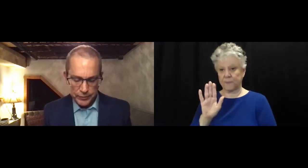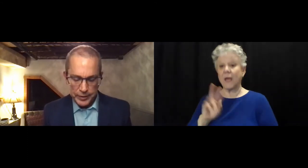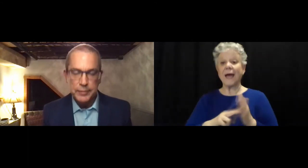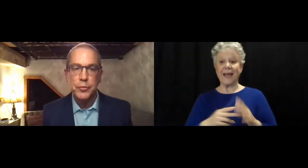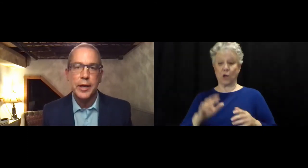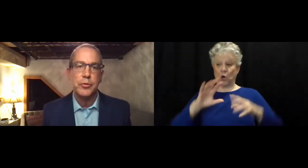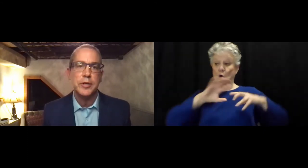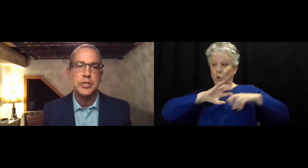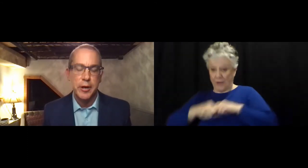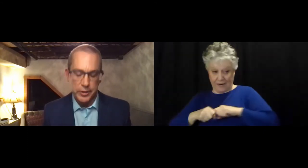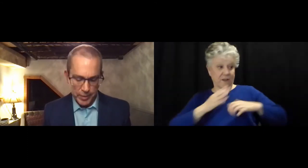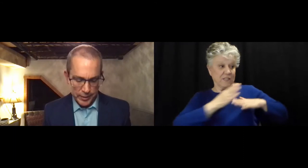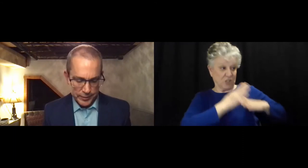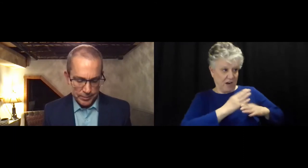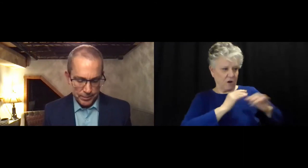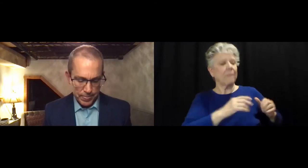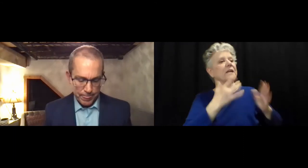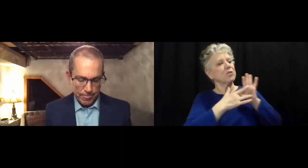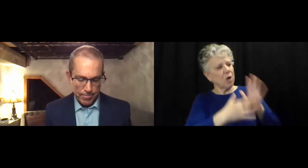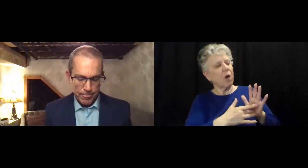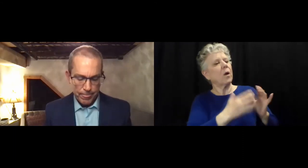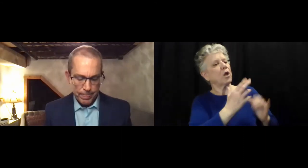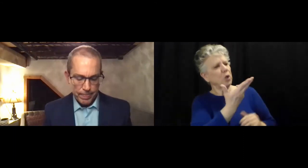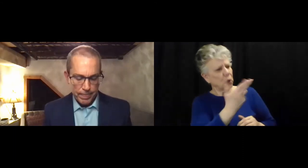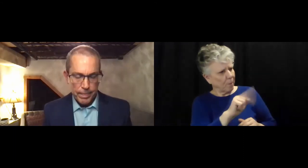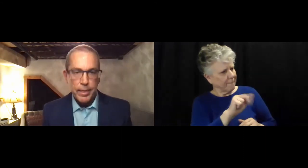grief gives way to a shared humanity.